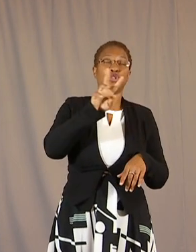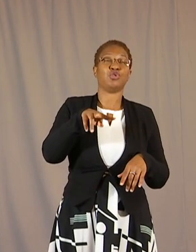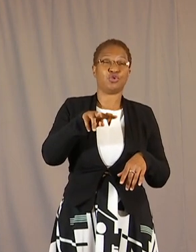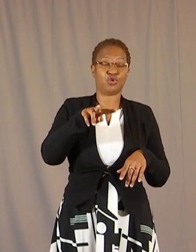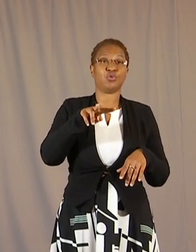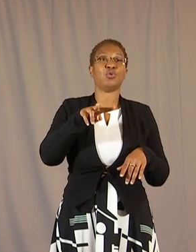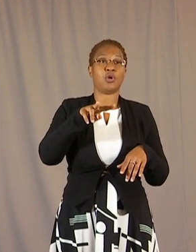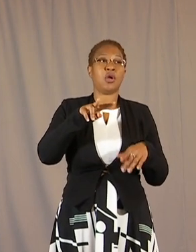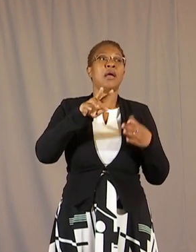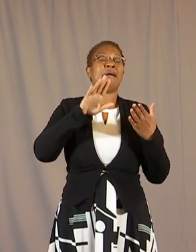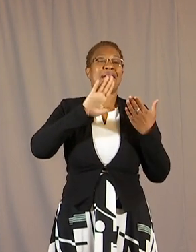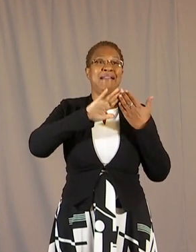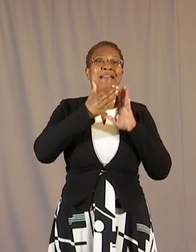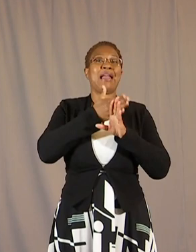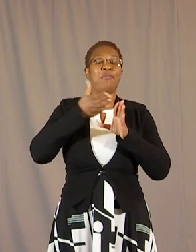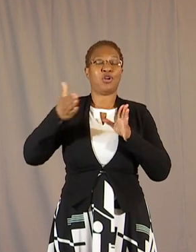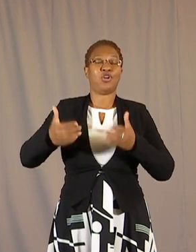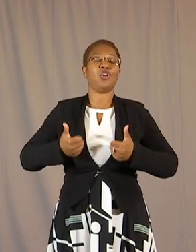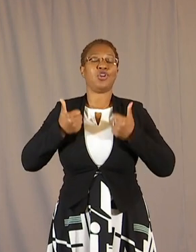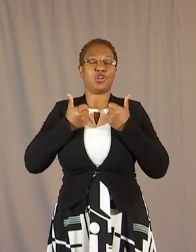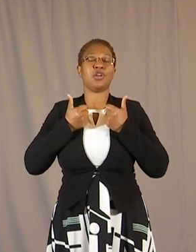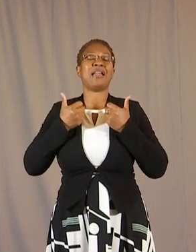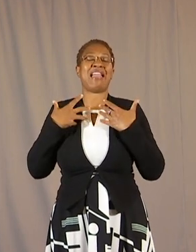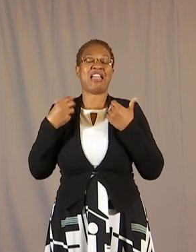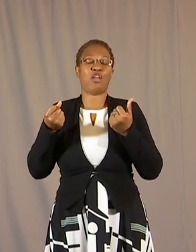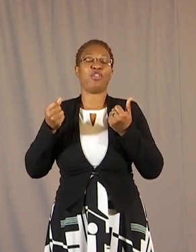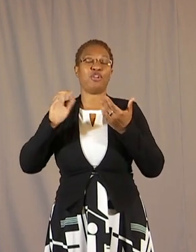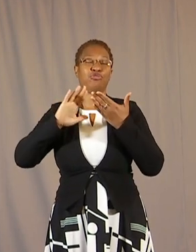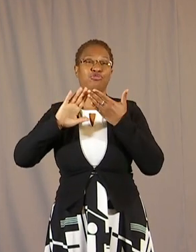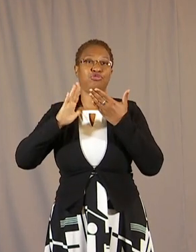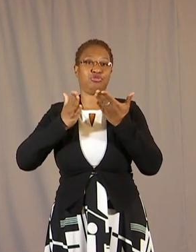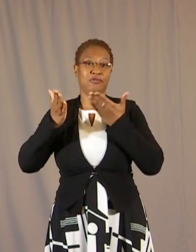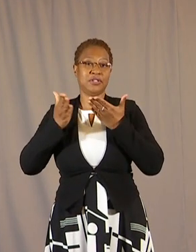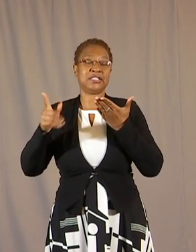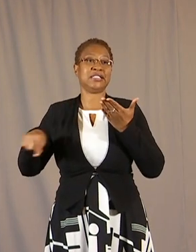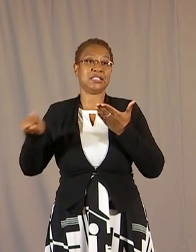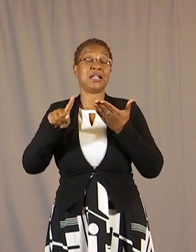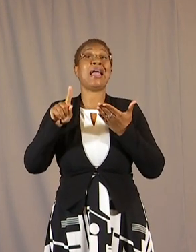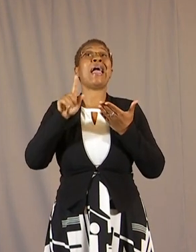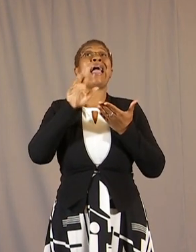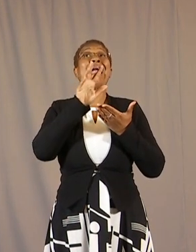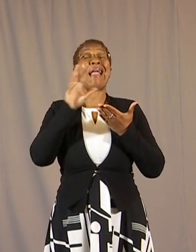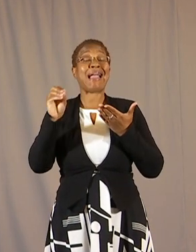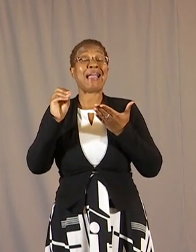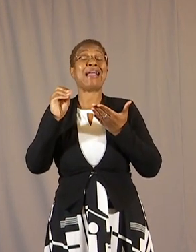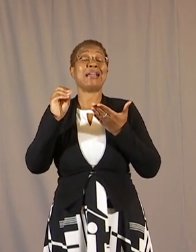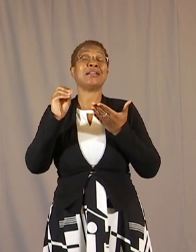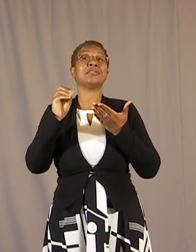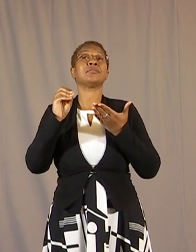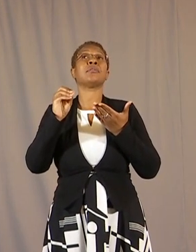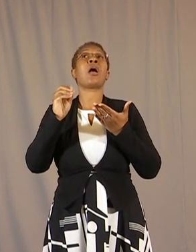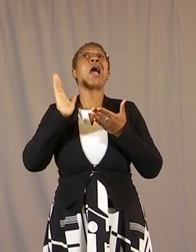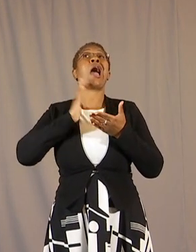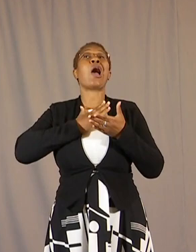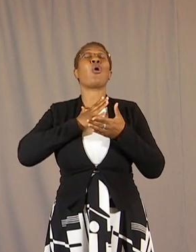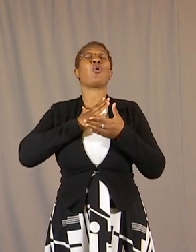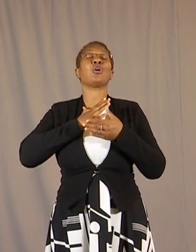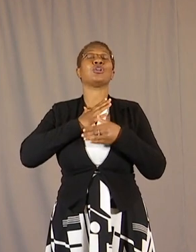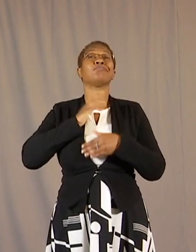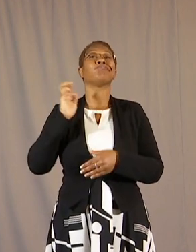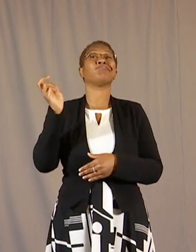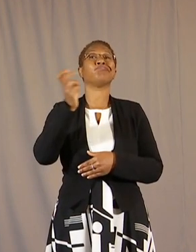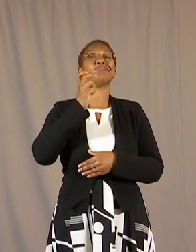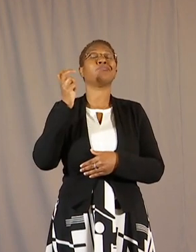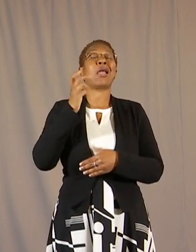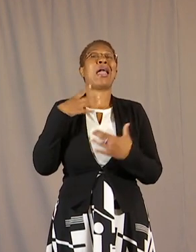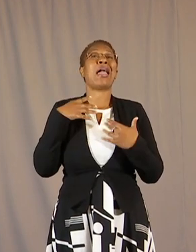Resources to support a continuation and expansion of our mobile health units,